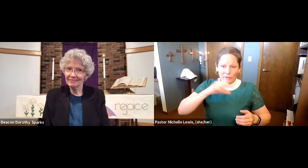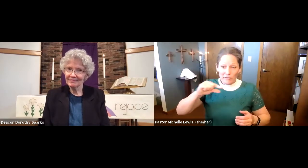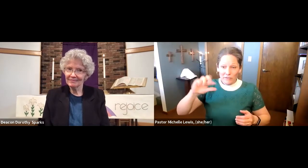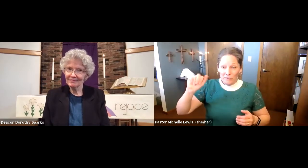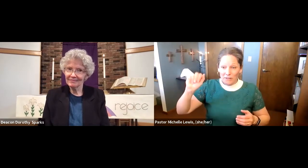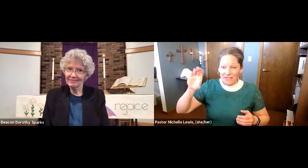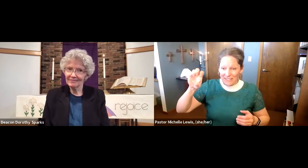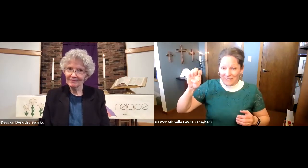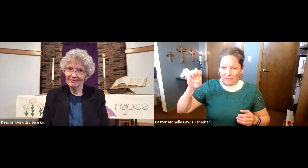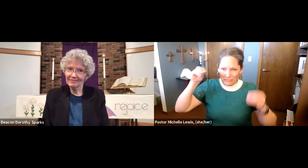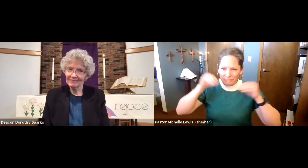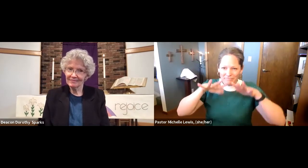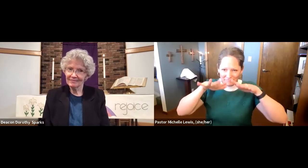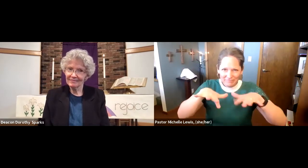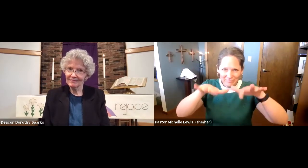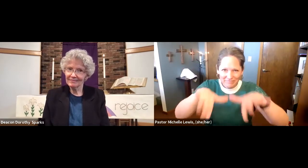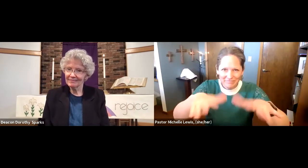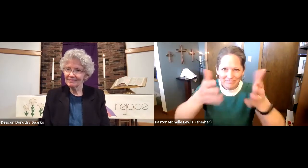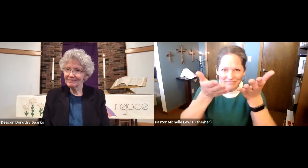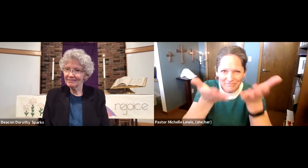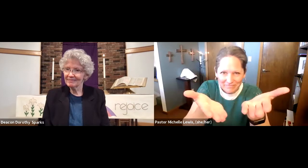The grace of our Lord Jesus Christ,